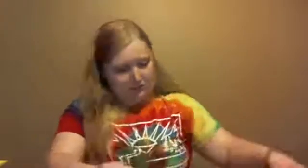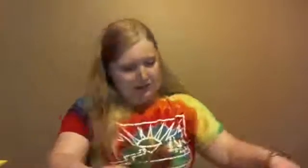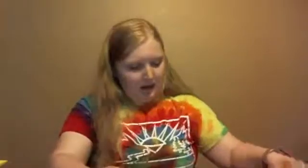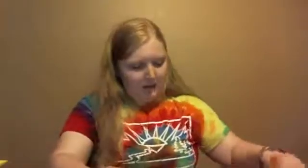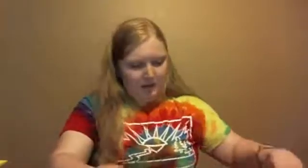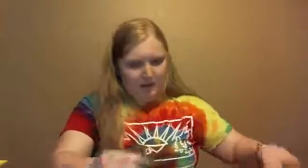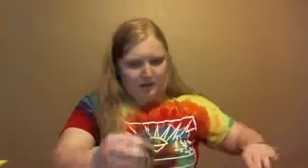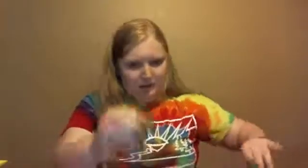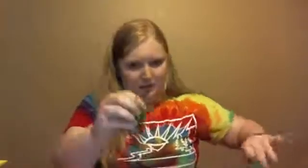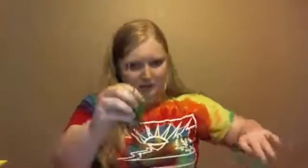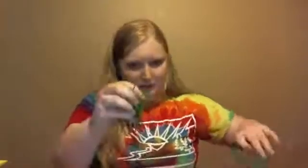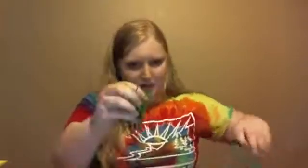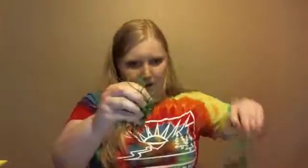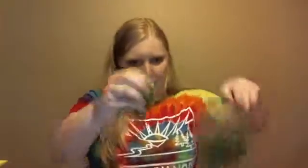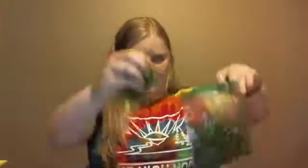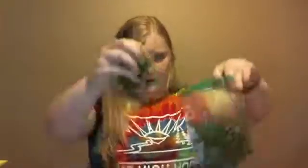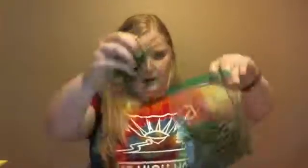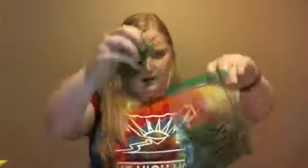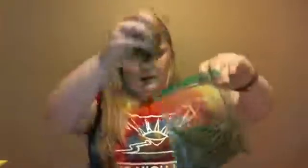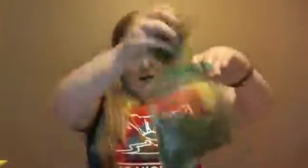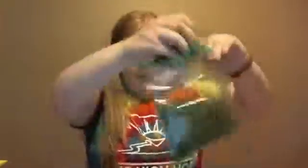Okay, I'm just going to put this little handful in here.